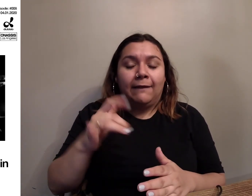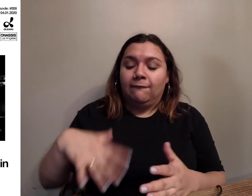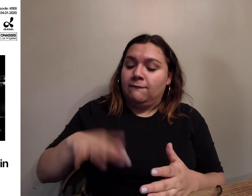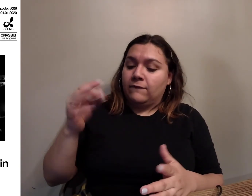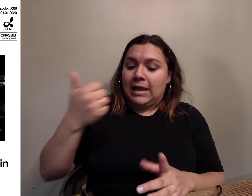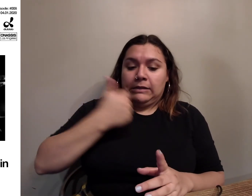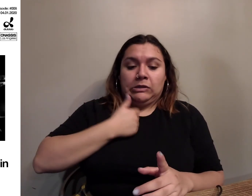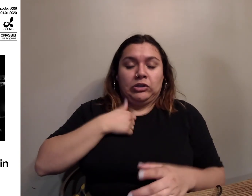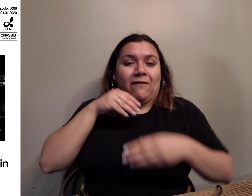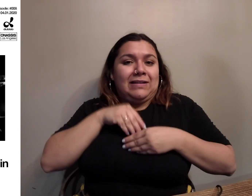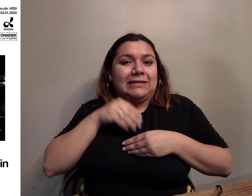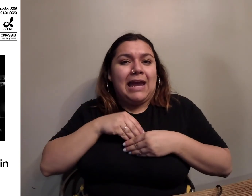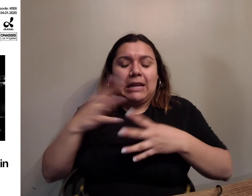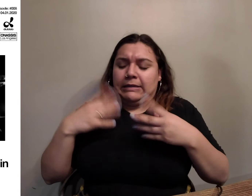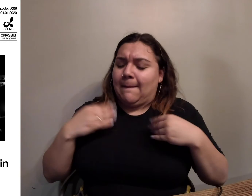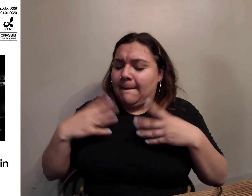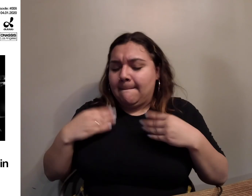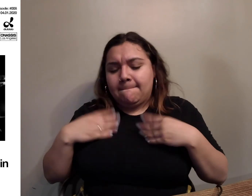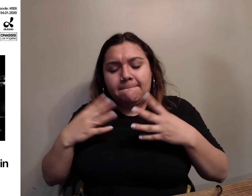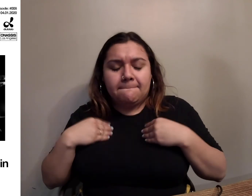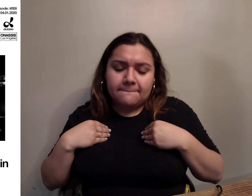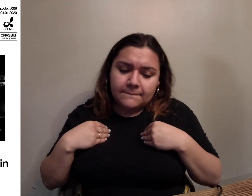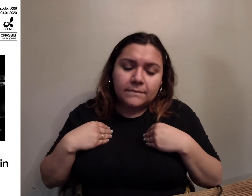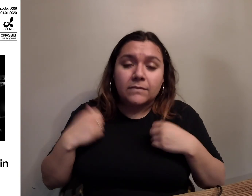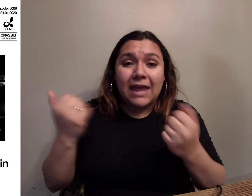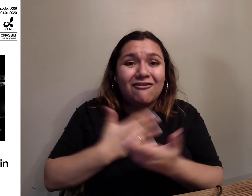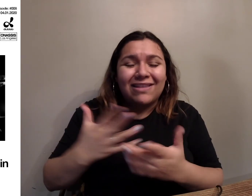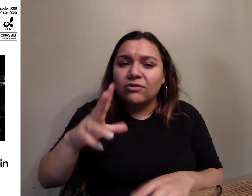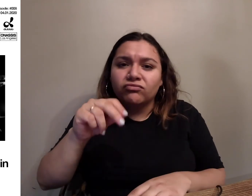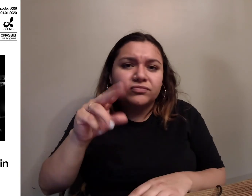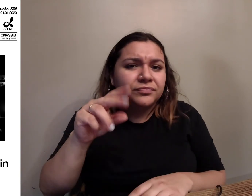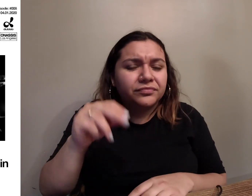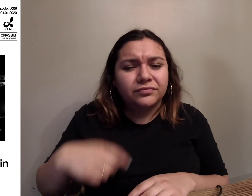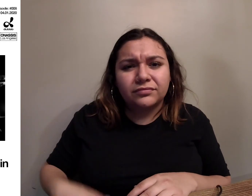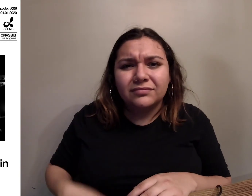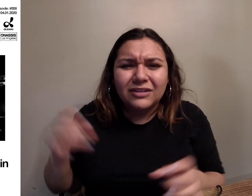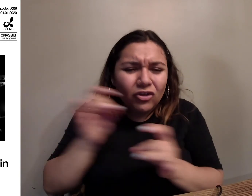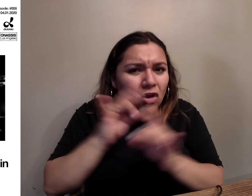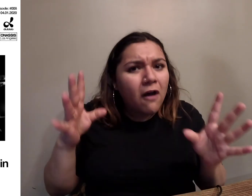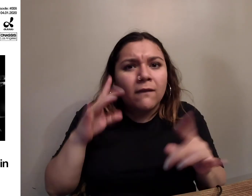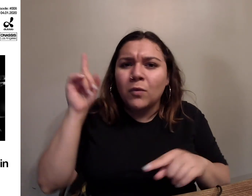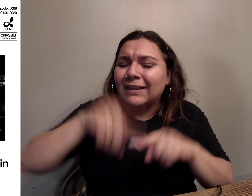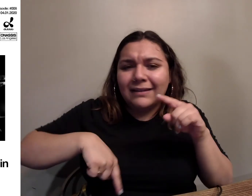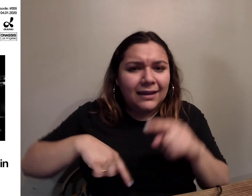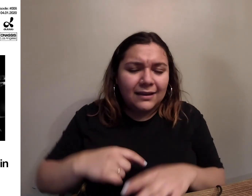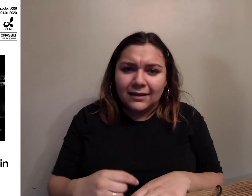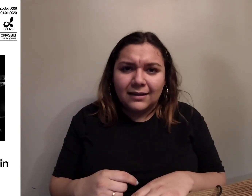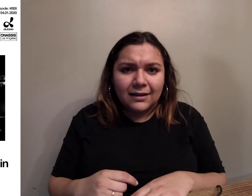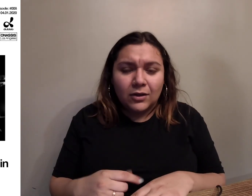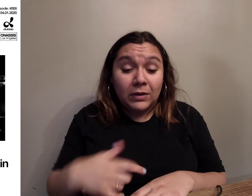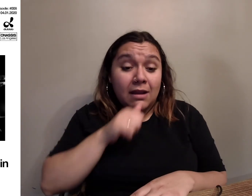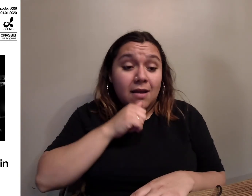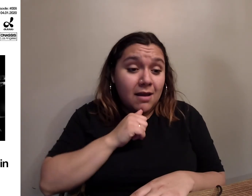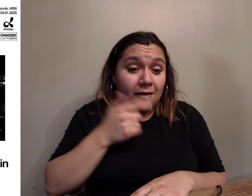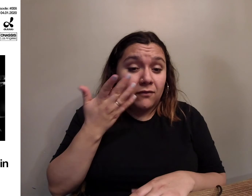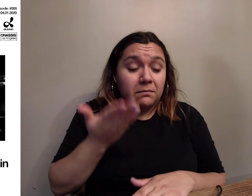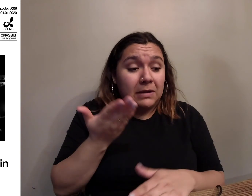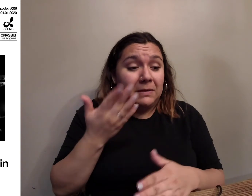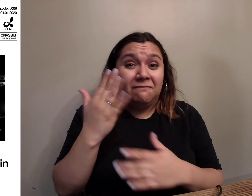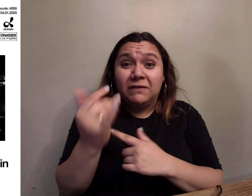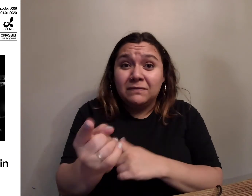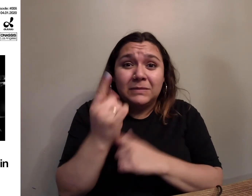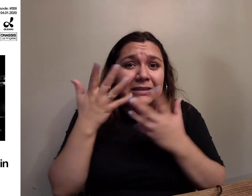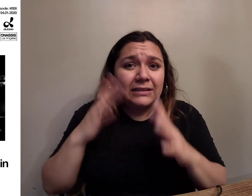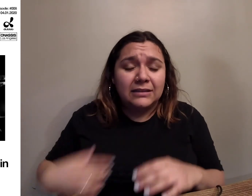accept the void. No, it's terrible. We can't do that. We can do that for about 15